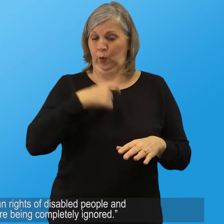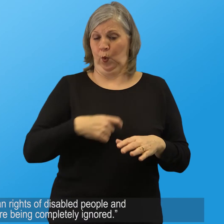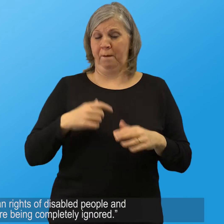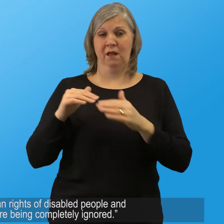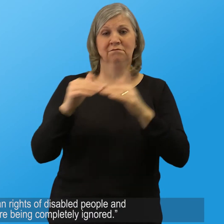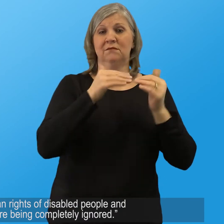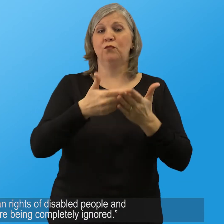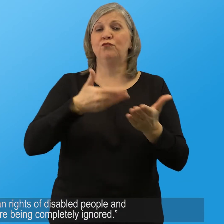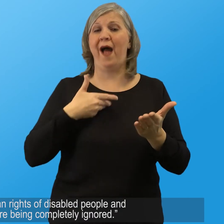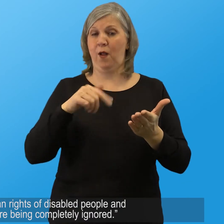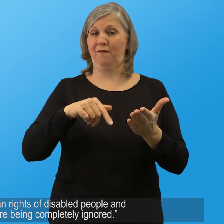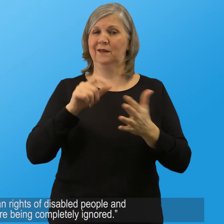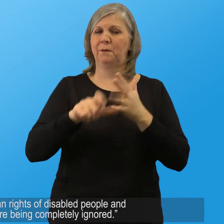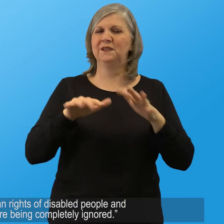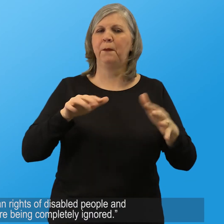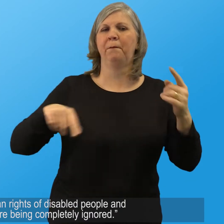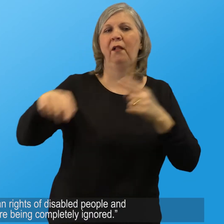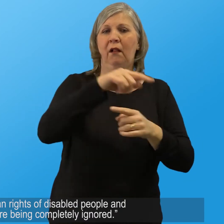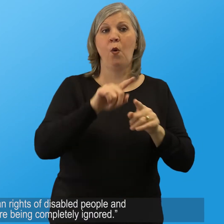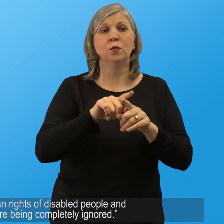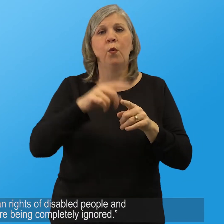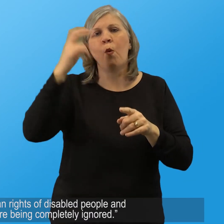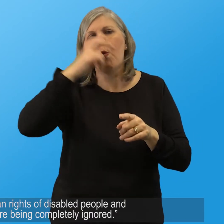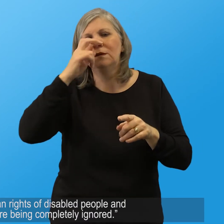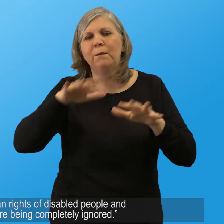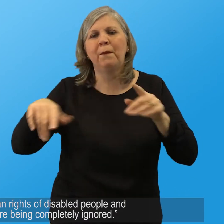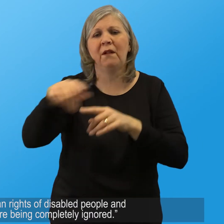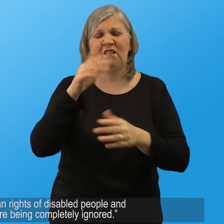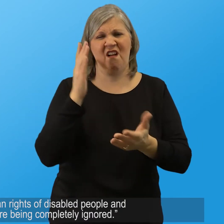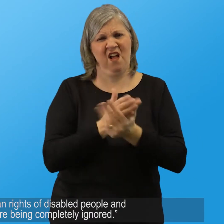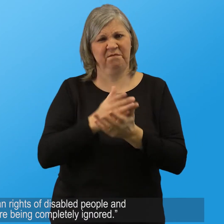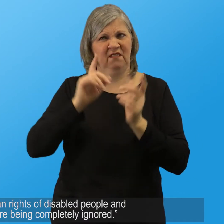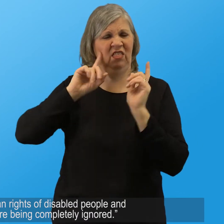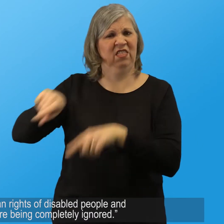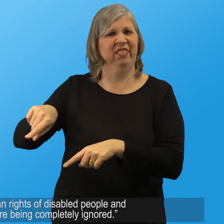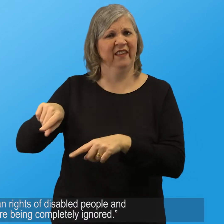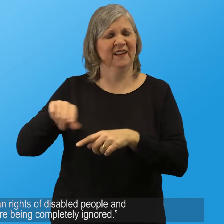I think the human rights of disabled people and older people are being completely ignored.